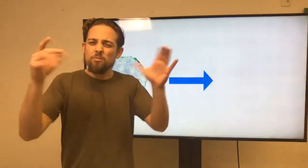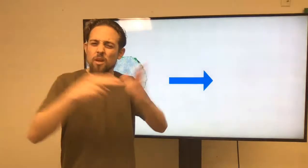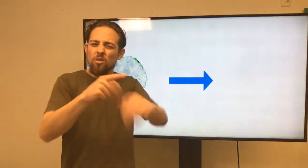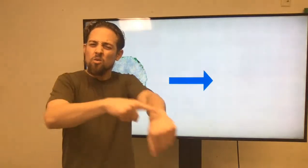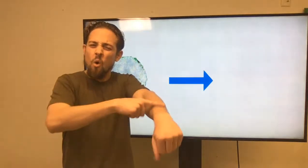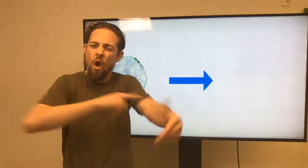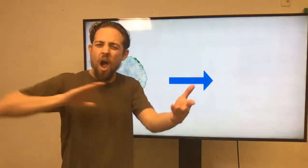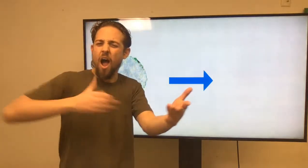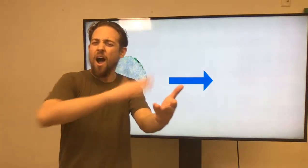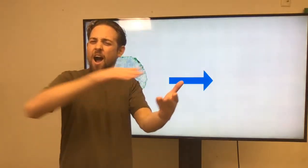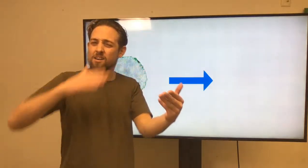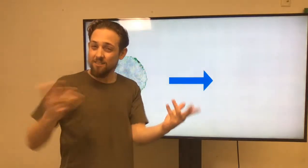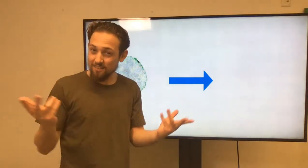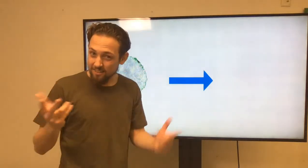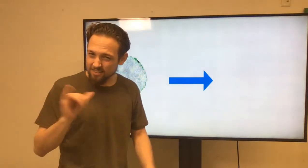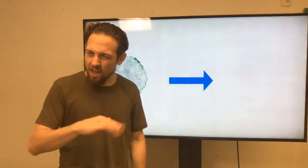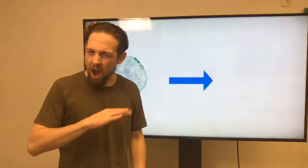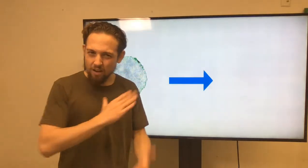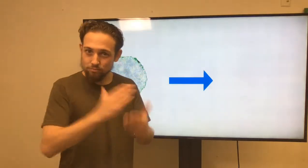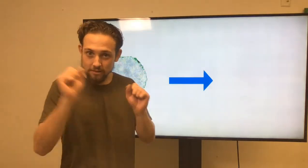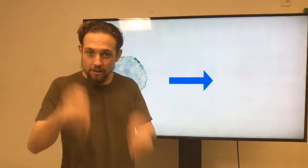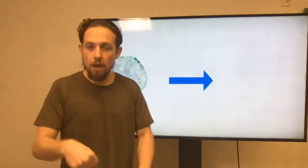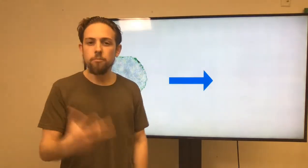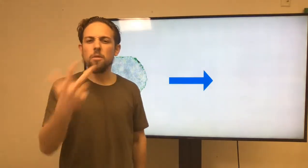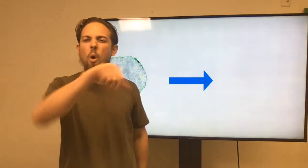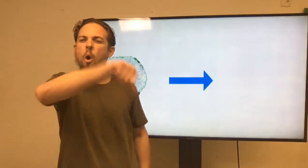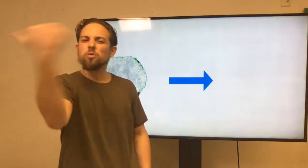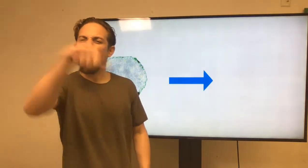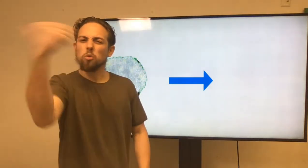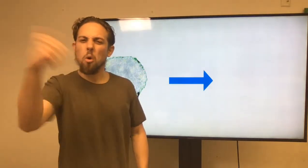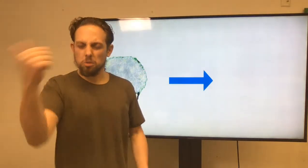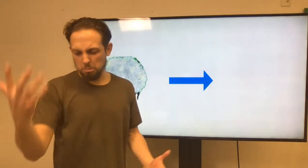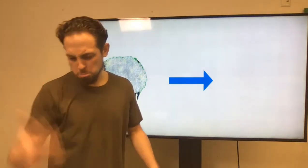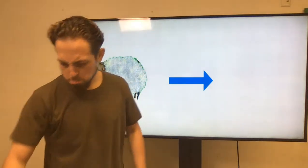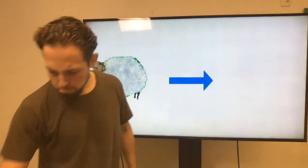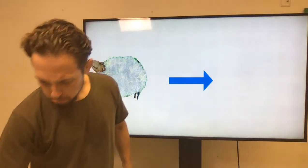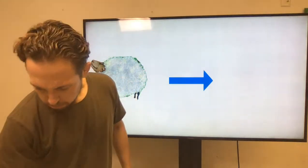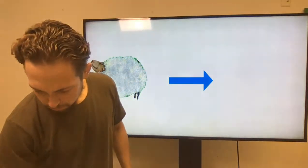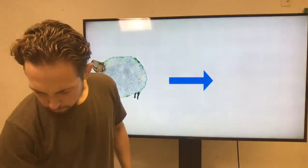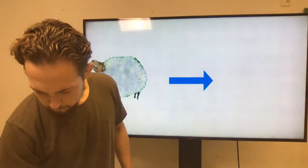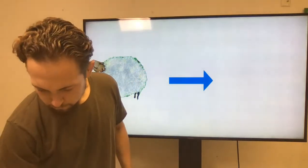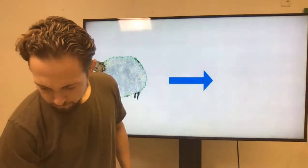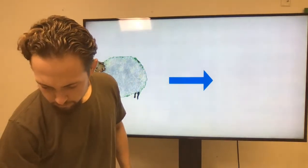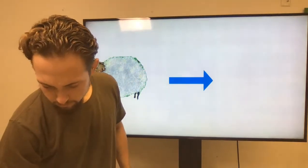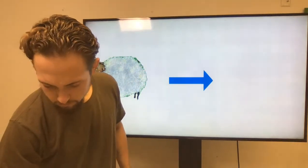could take you all day to make a meal, right? What are some other examples?